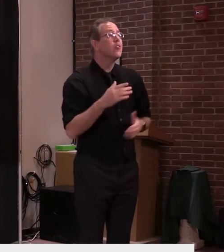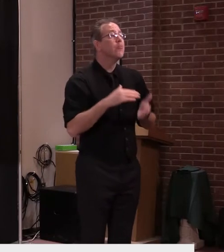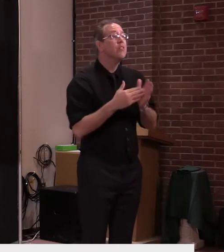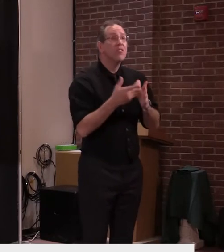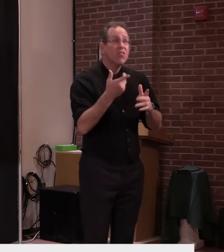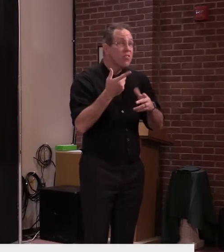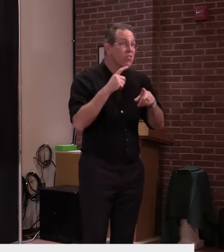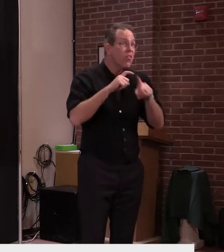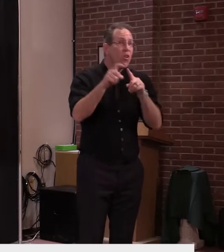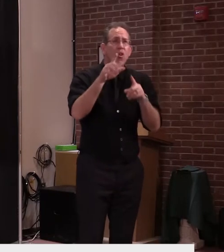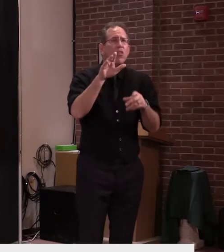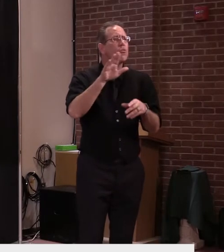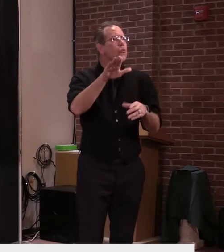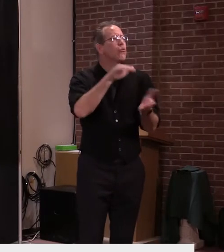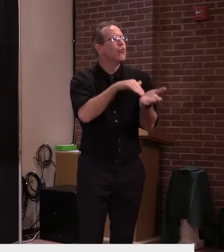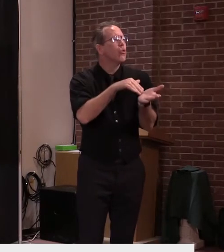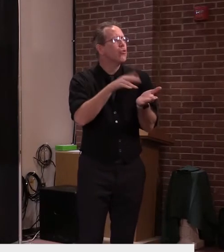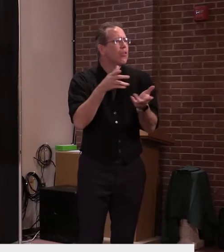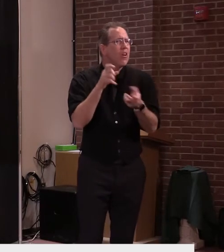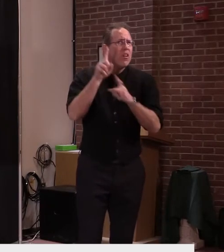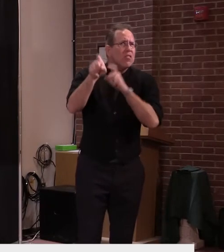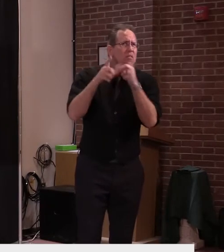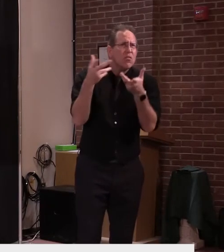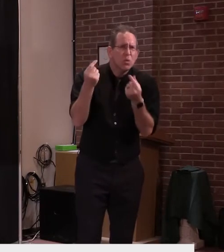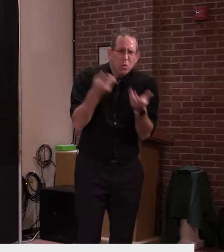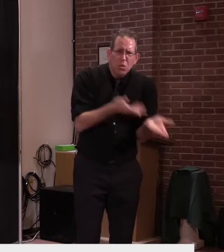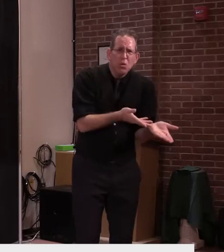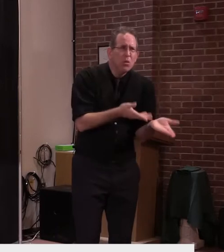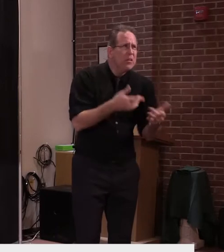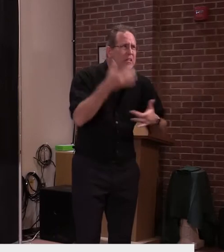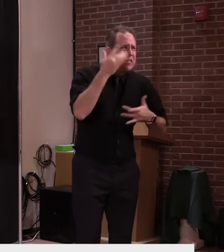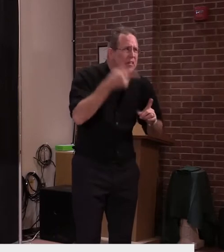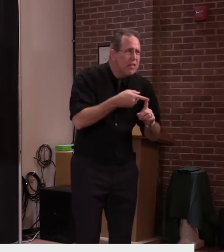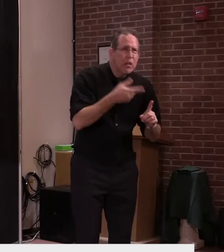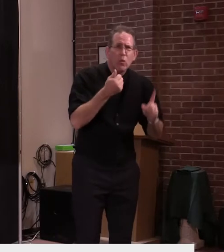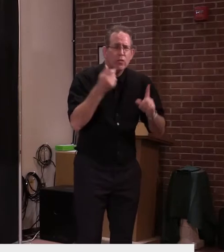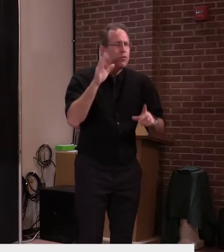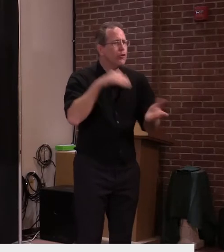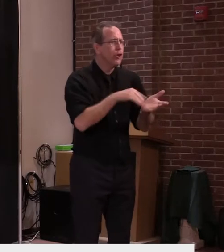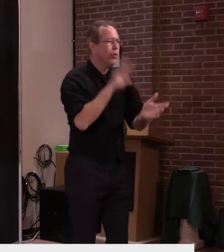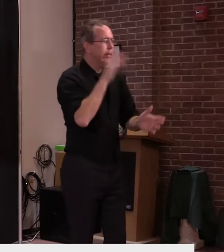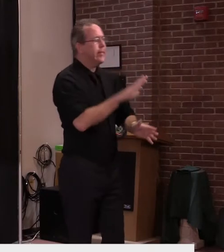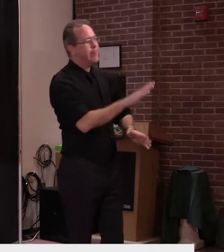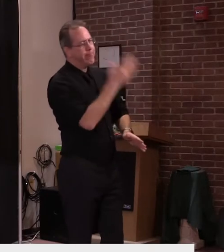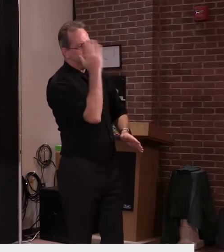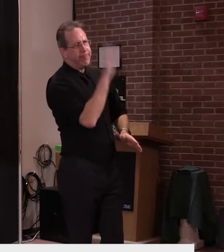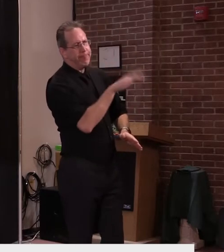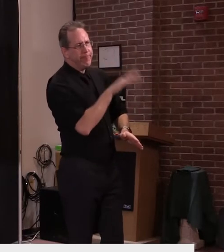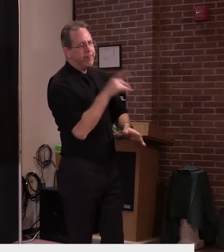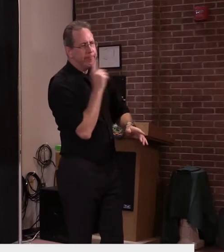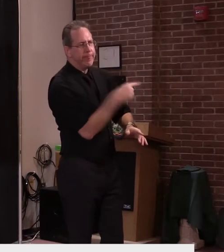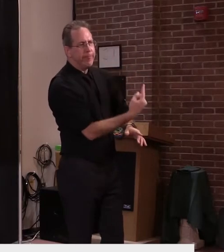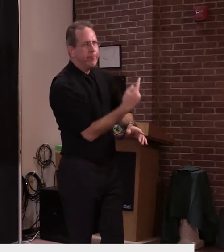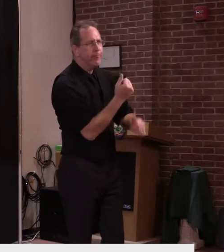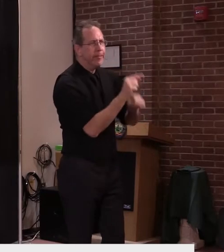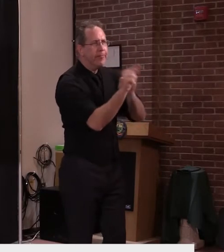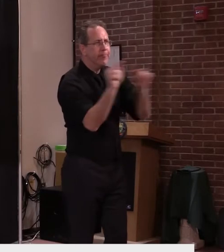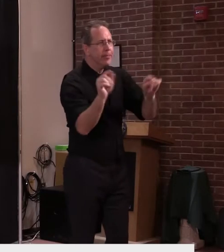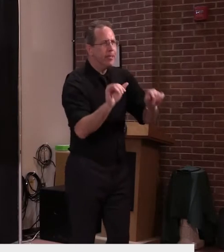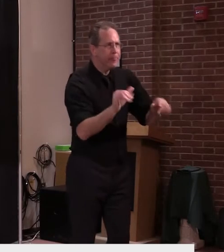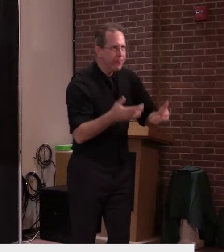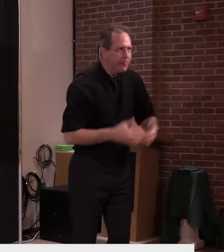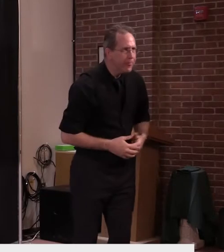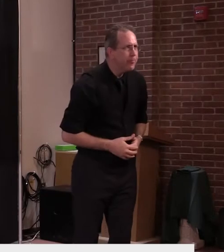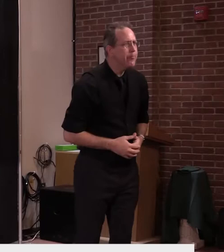see a provider for non-urgent issues like sports clearance. We understand the frustration, and we're working